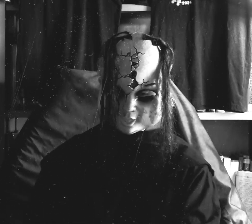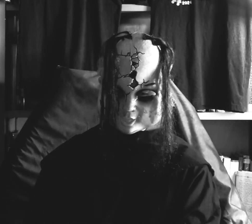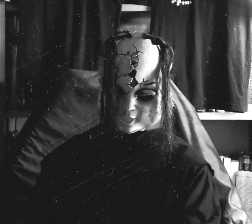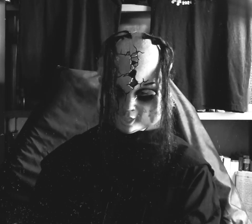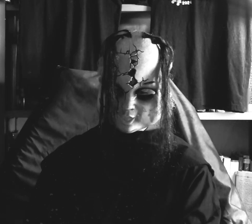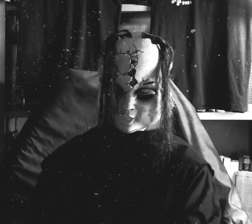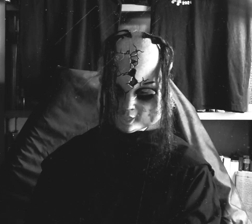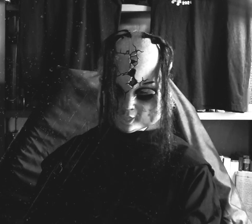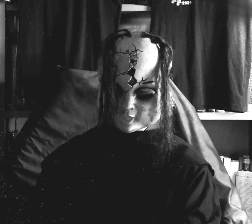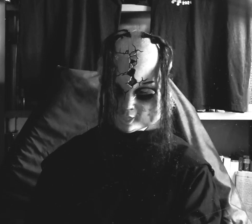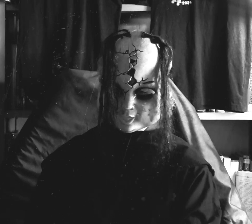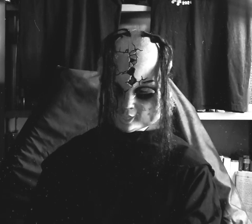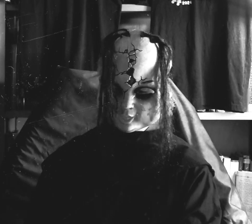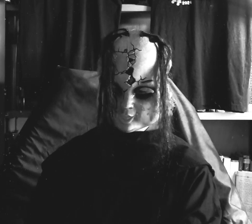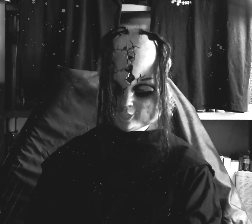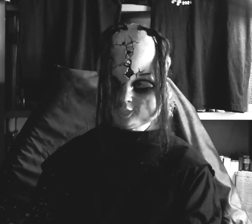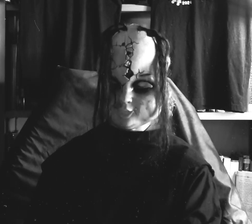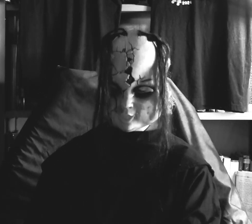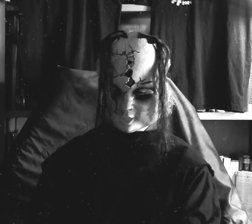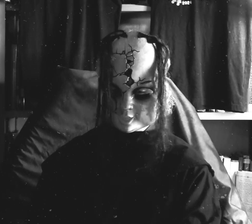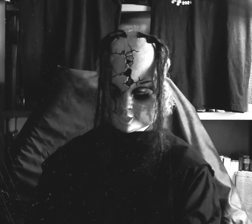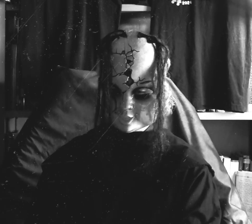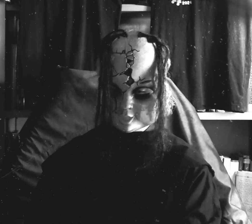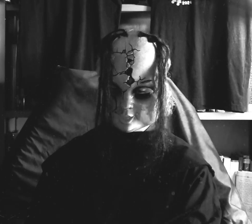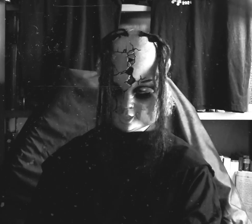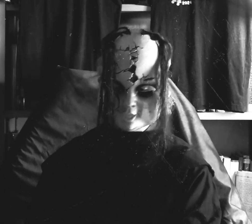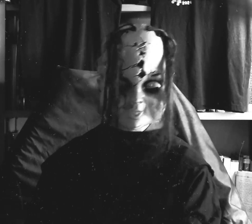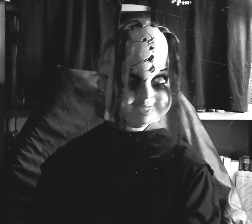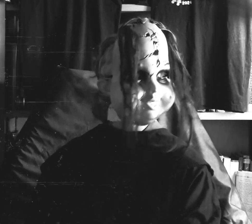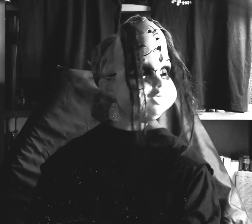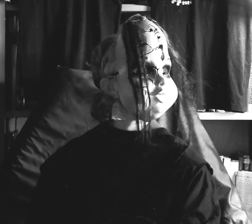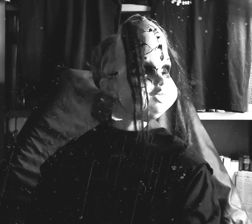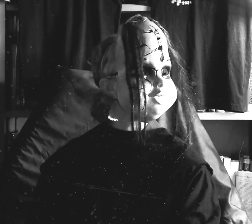ranchero spoke when they met in the pathway, she would turn her head away.